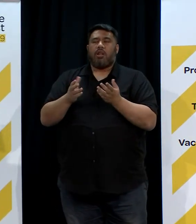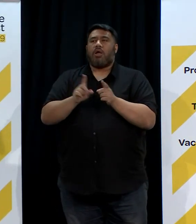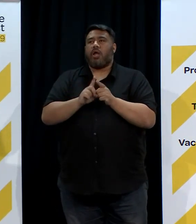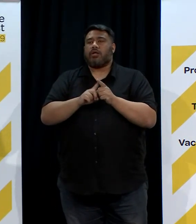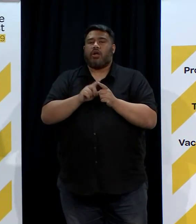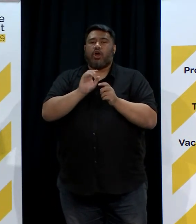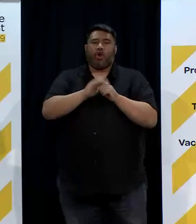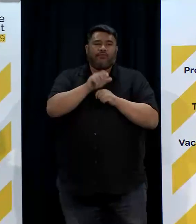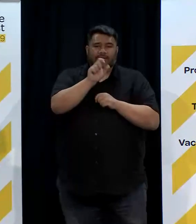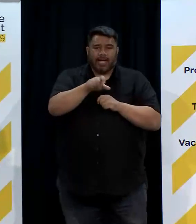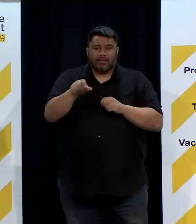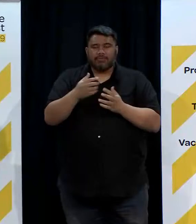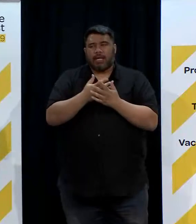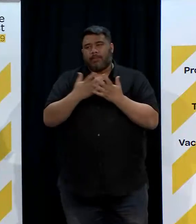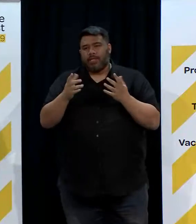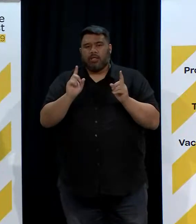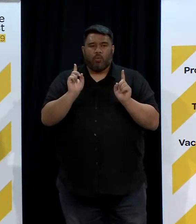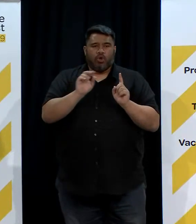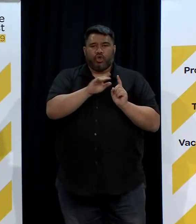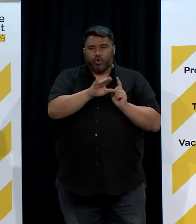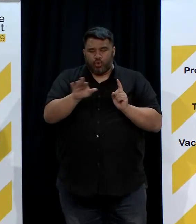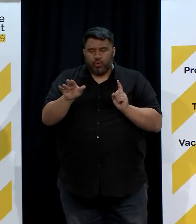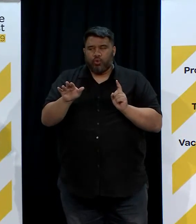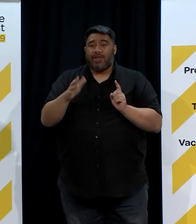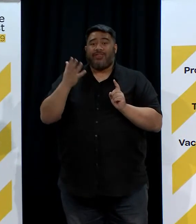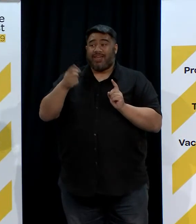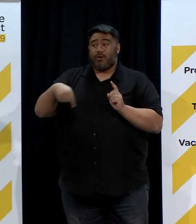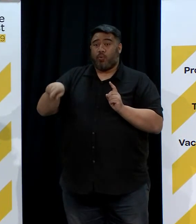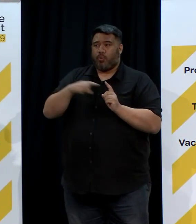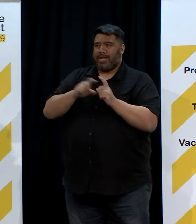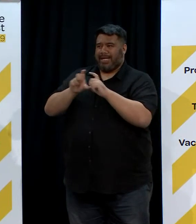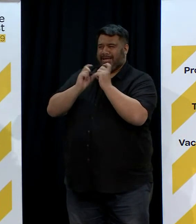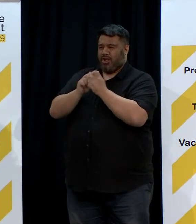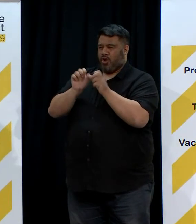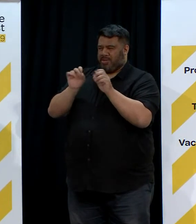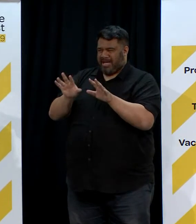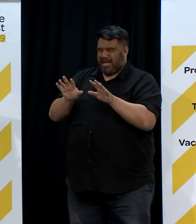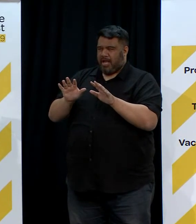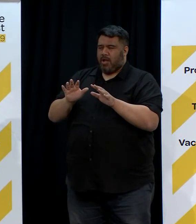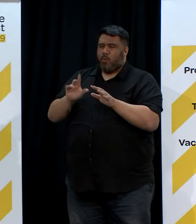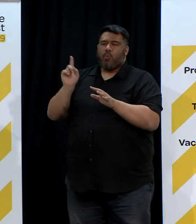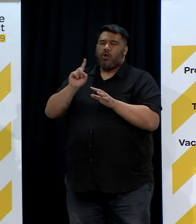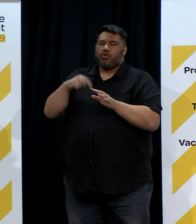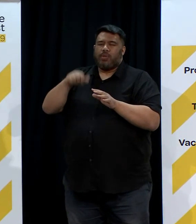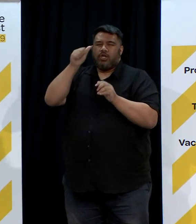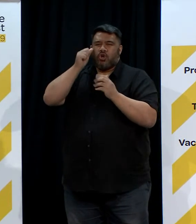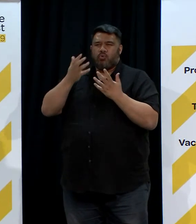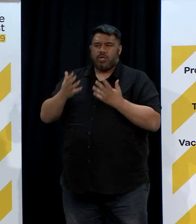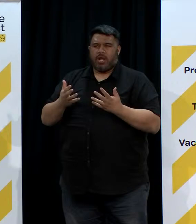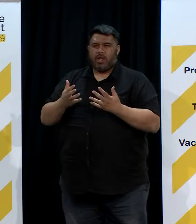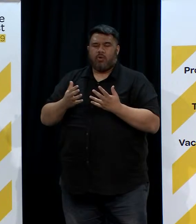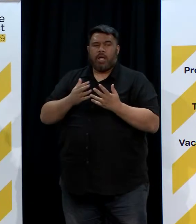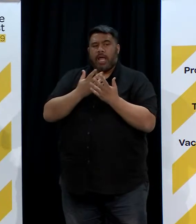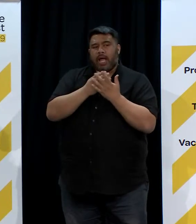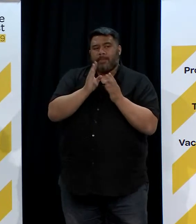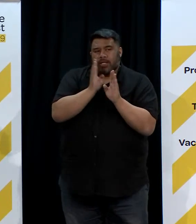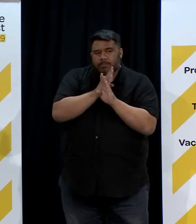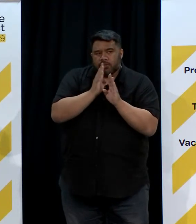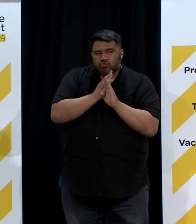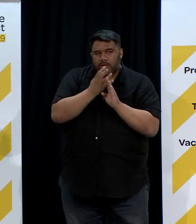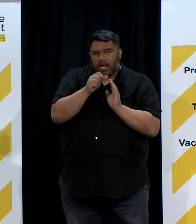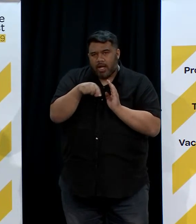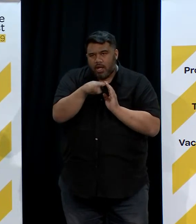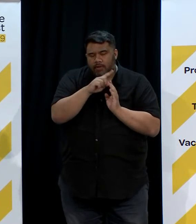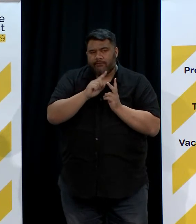then when we get to this stage in an outbreak, we are drilling down into what we know about the number of mystery cases, where are they